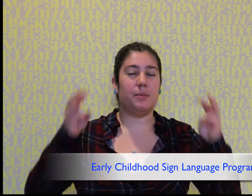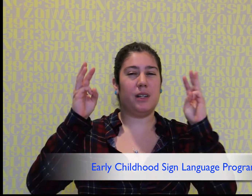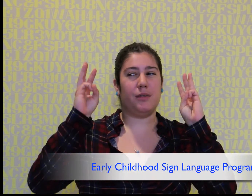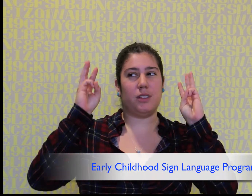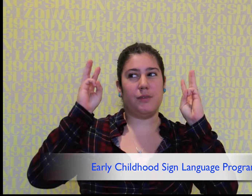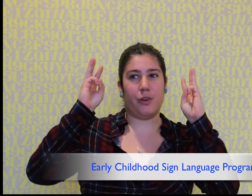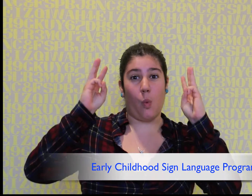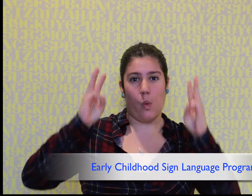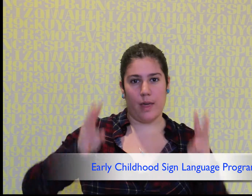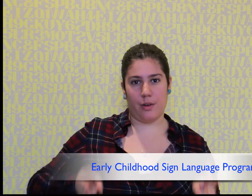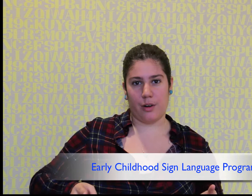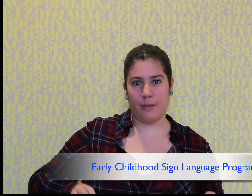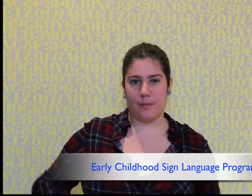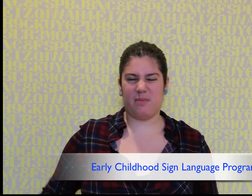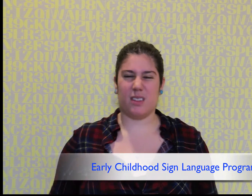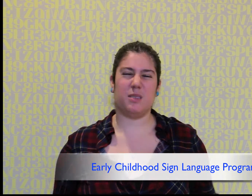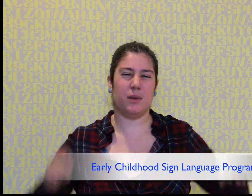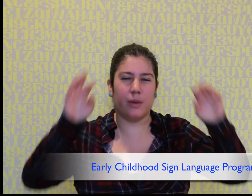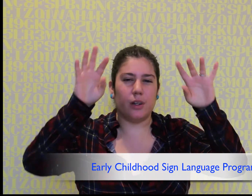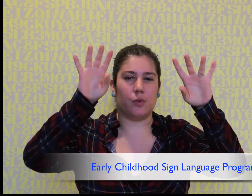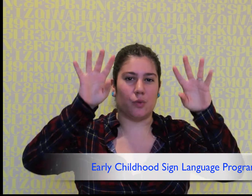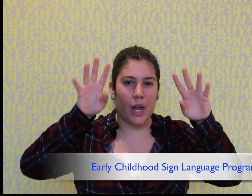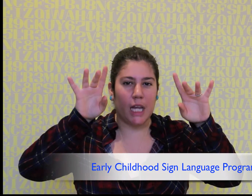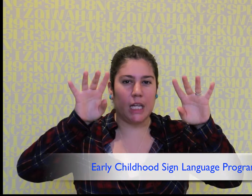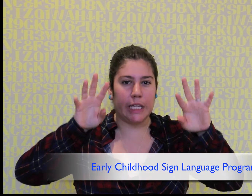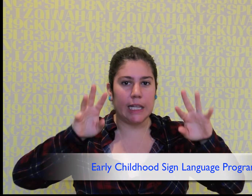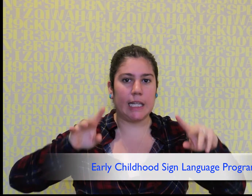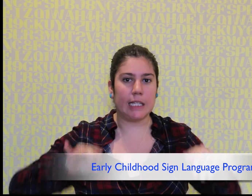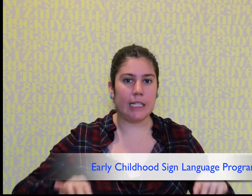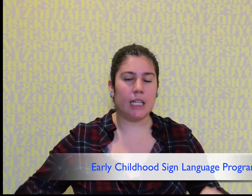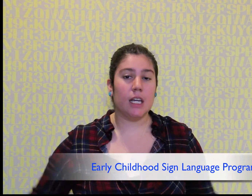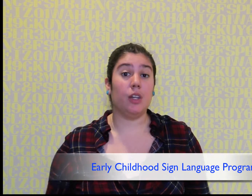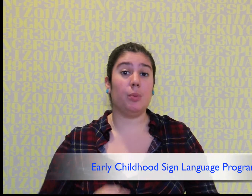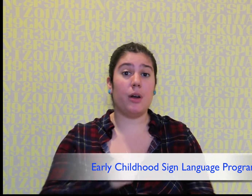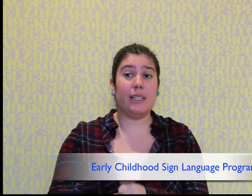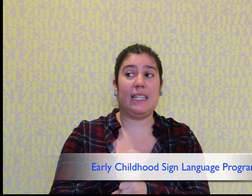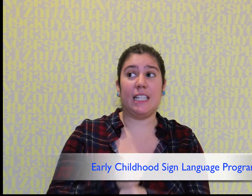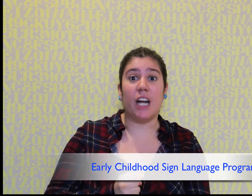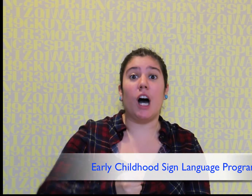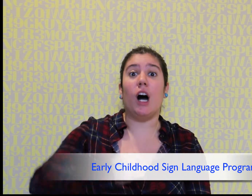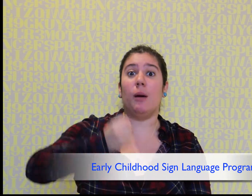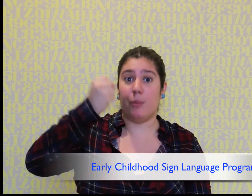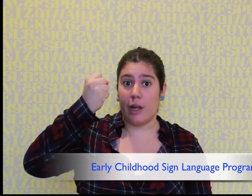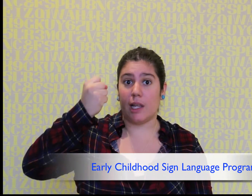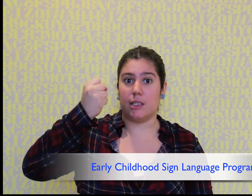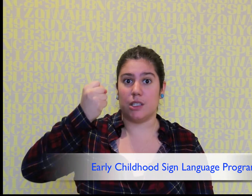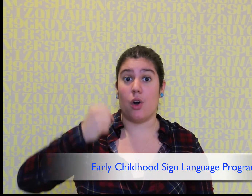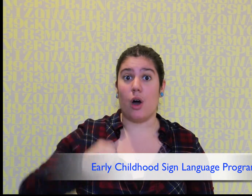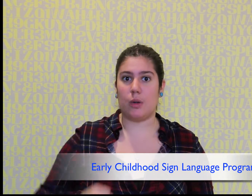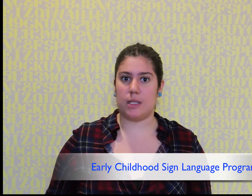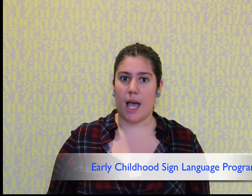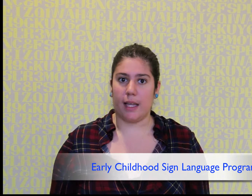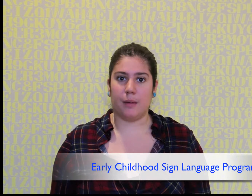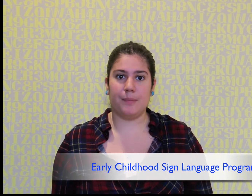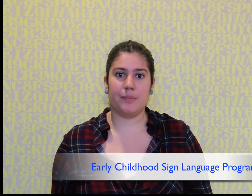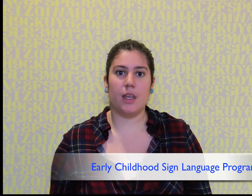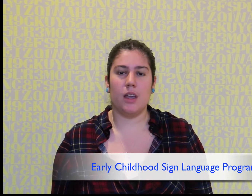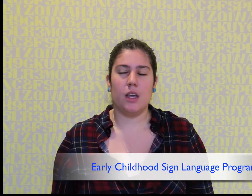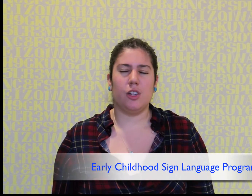of a different weather. It's been very rainy lately. You probably need an umbrella to go outside. You